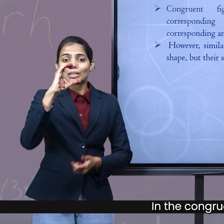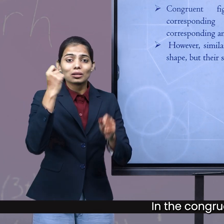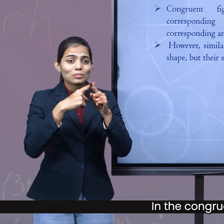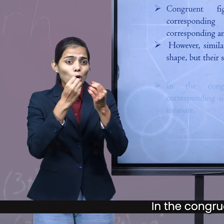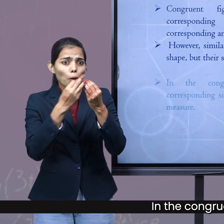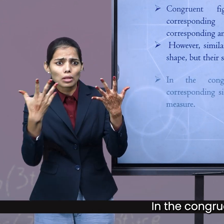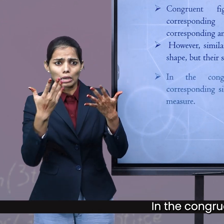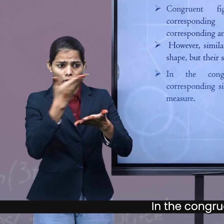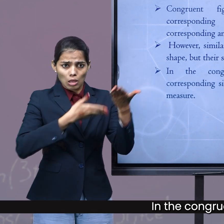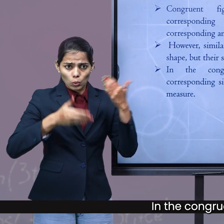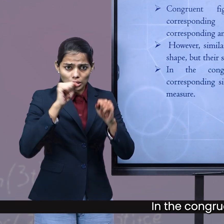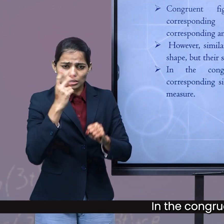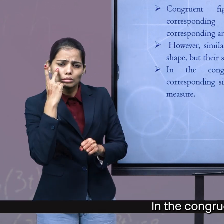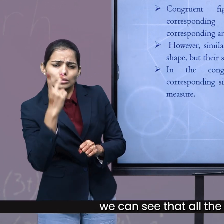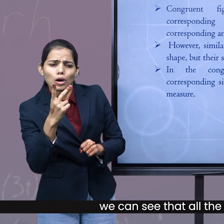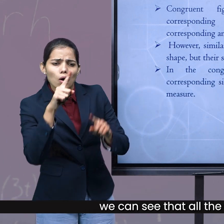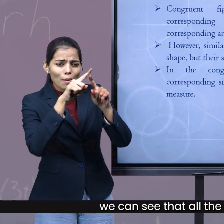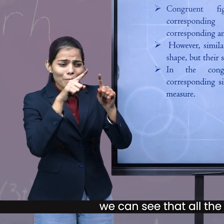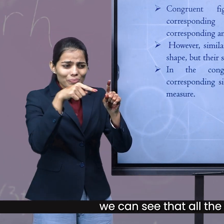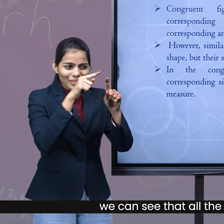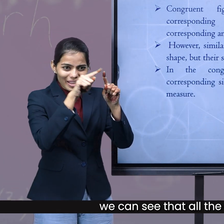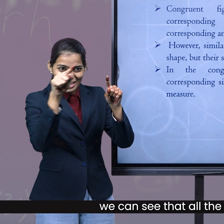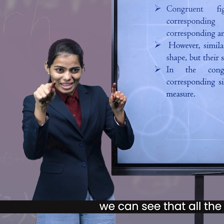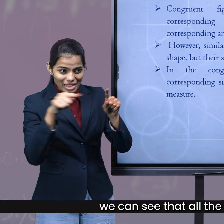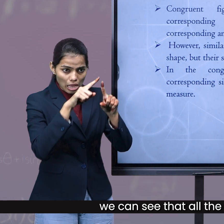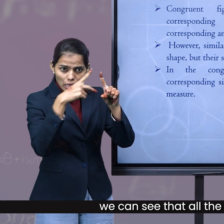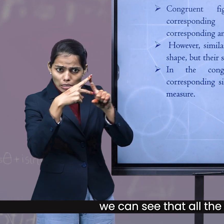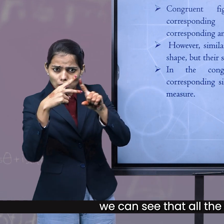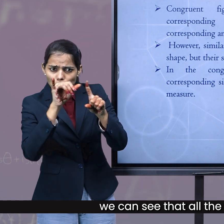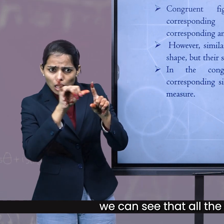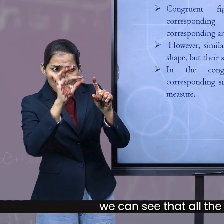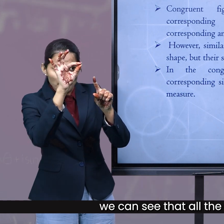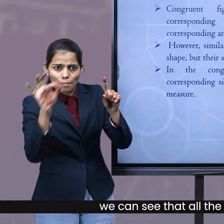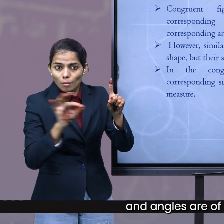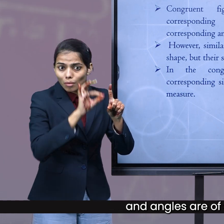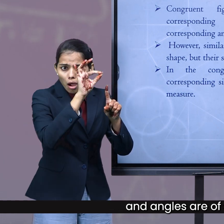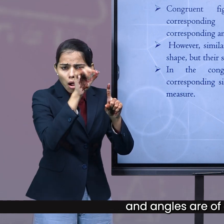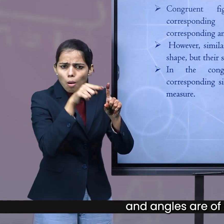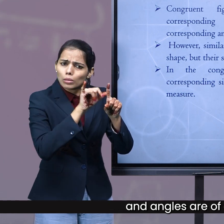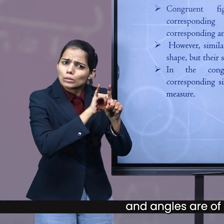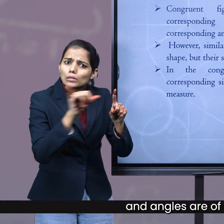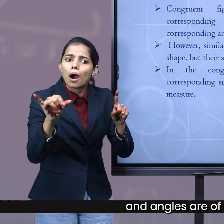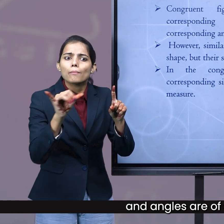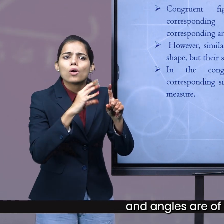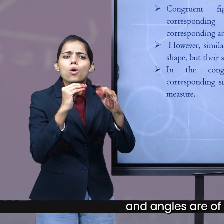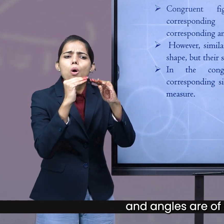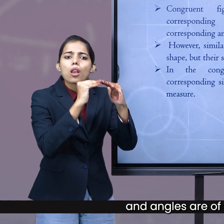In the congruent figures, we can see that all the corresponding sides and angles are of equal measure.